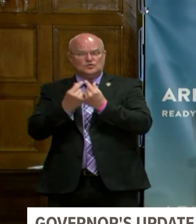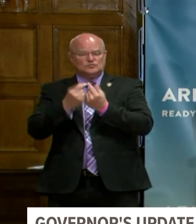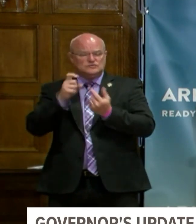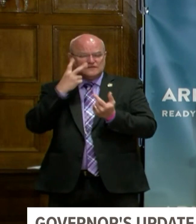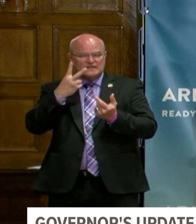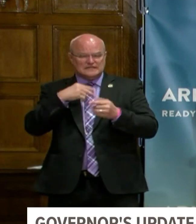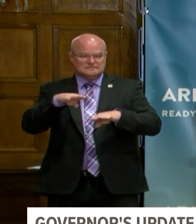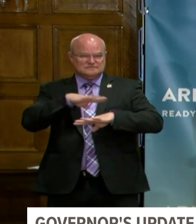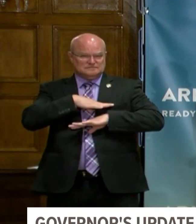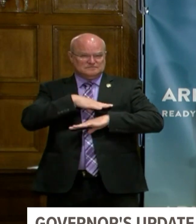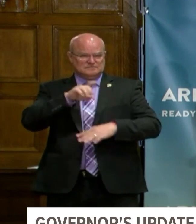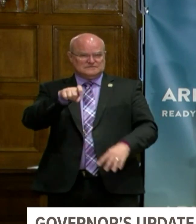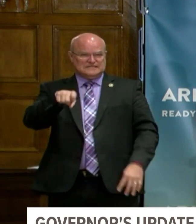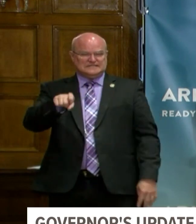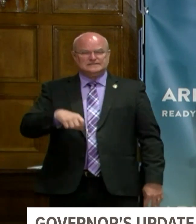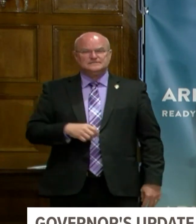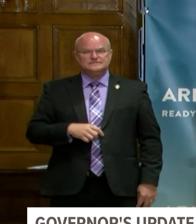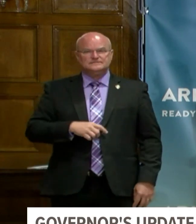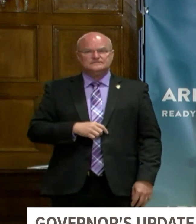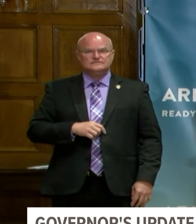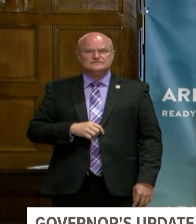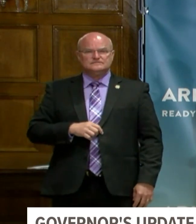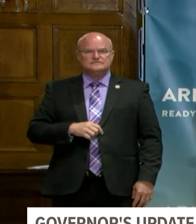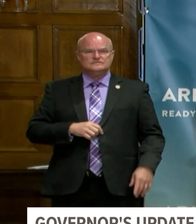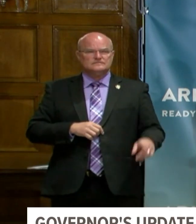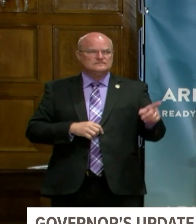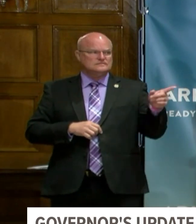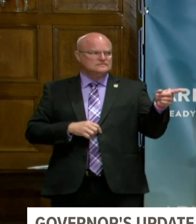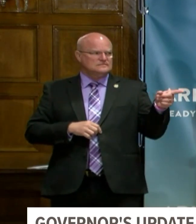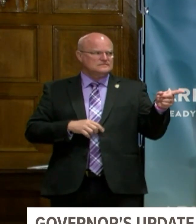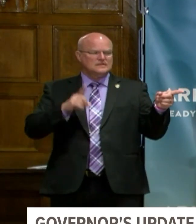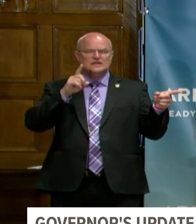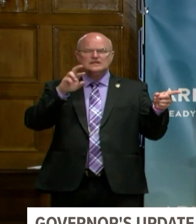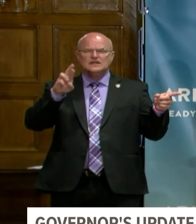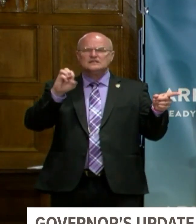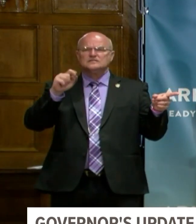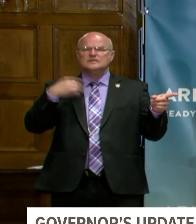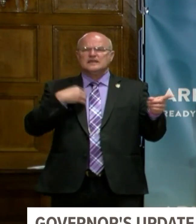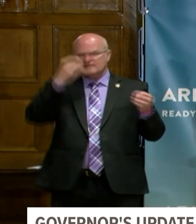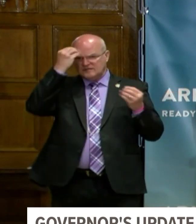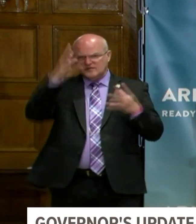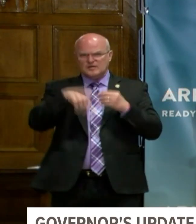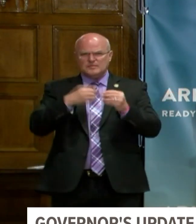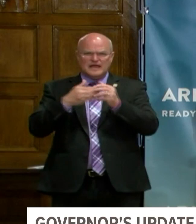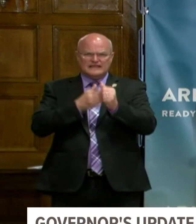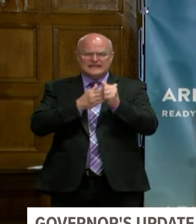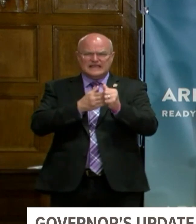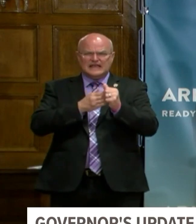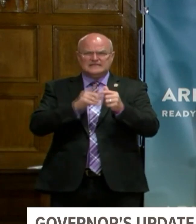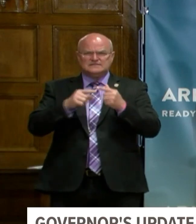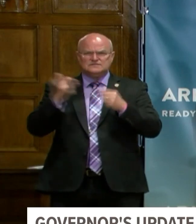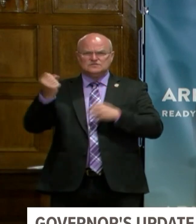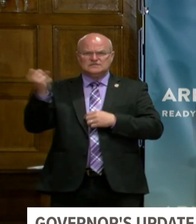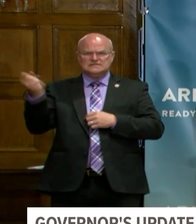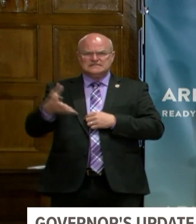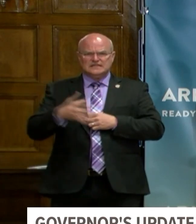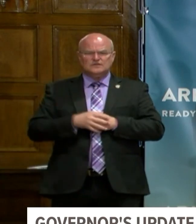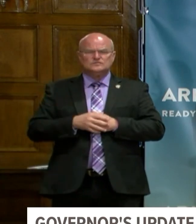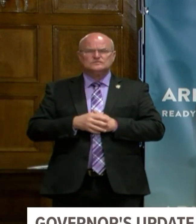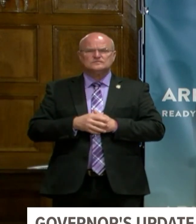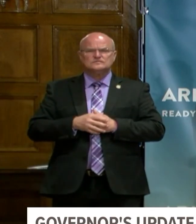needs that need to be met. Does Dr. Smith have any information about the guidance to